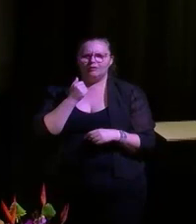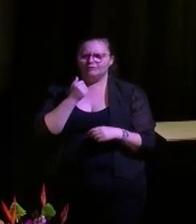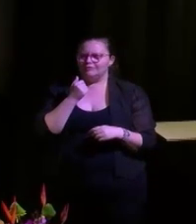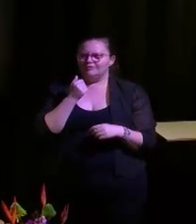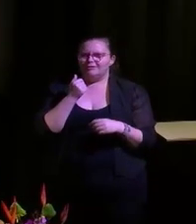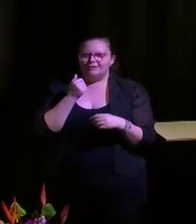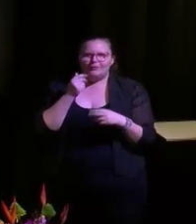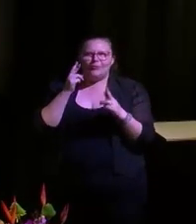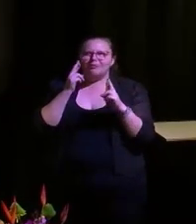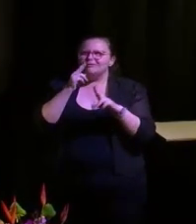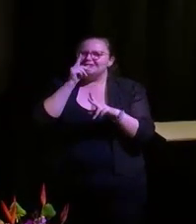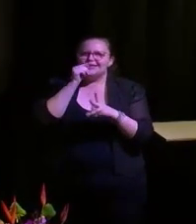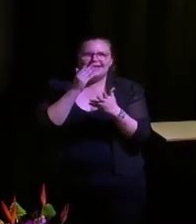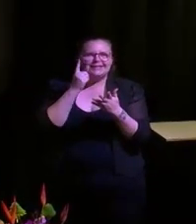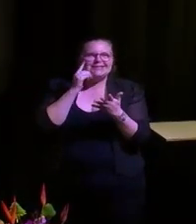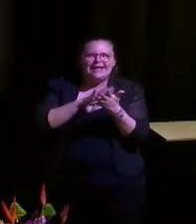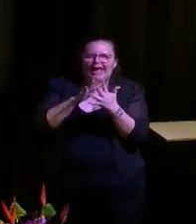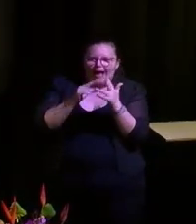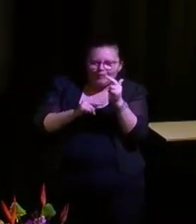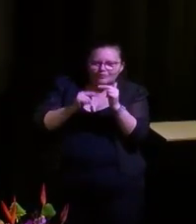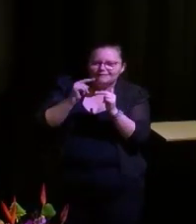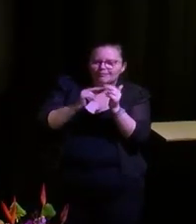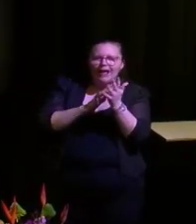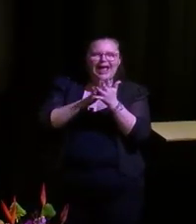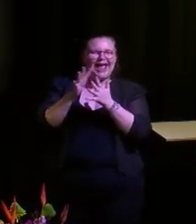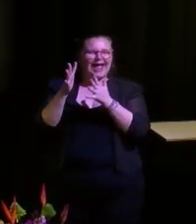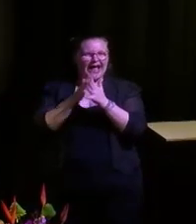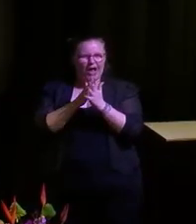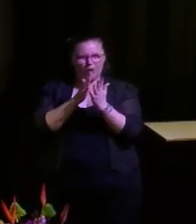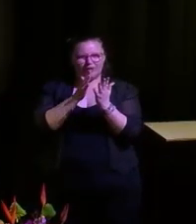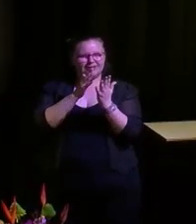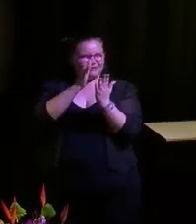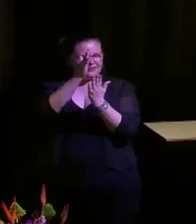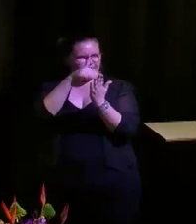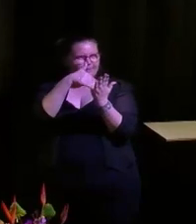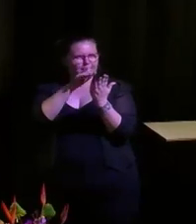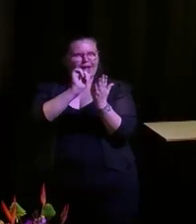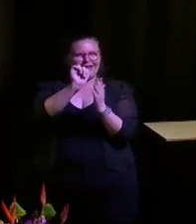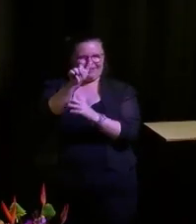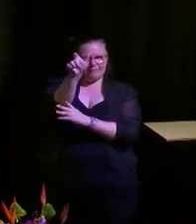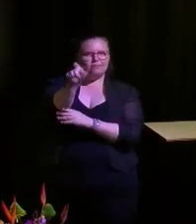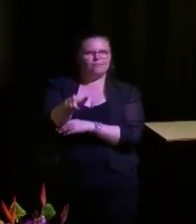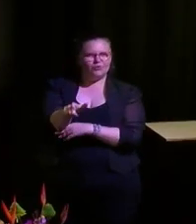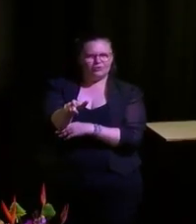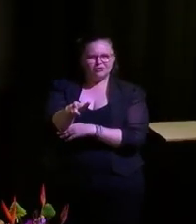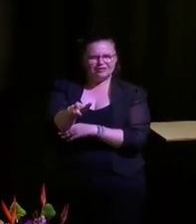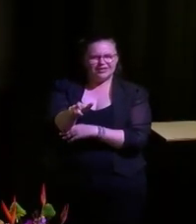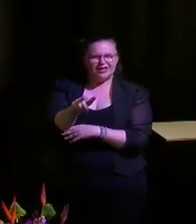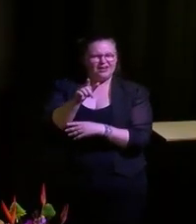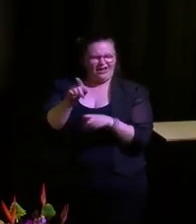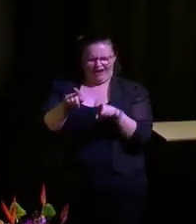happening by him. But also, yeah, just the way he's painted the figure, there's something about it, everything. Yeah. I can just